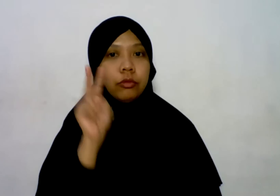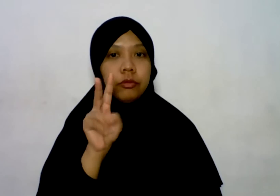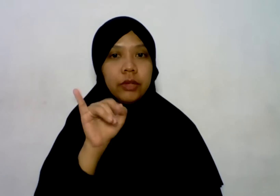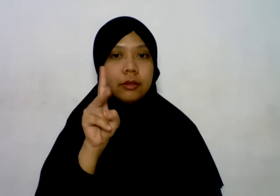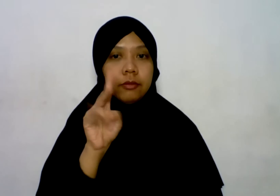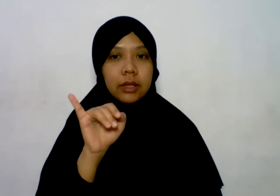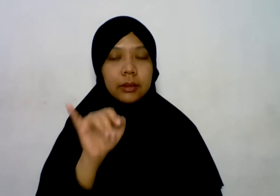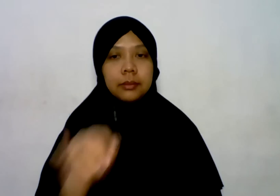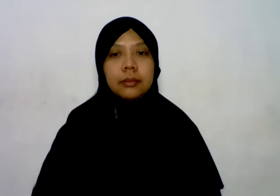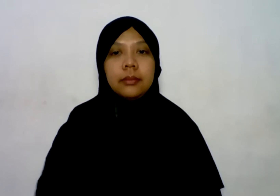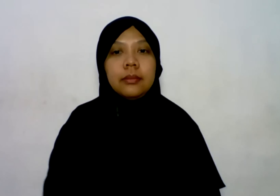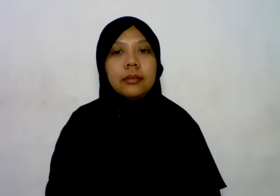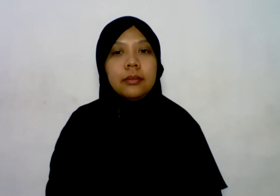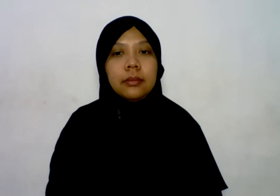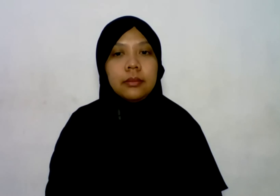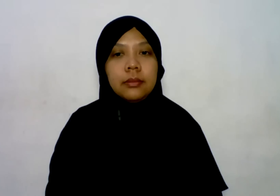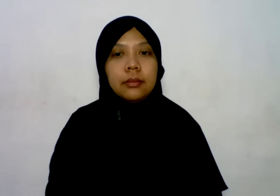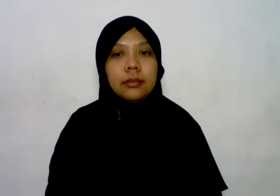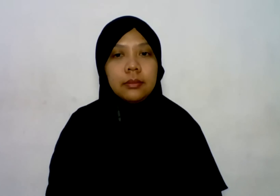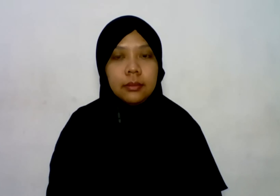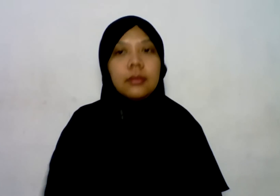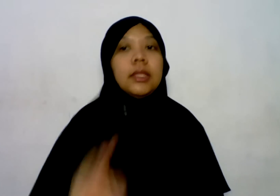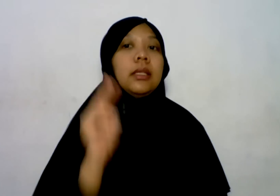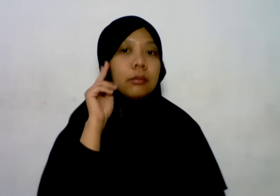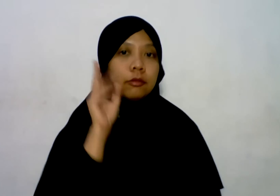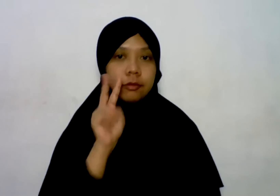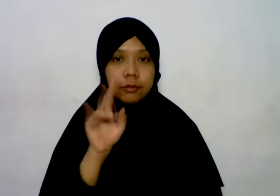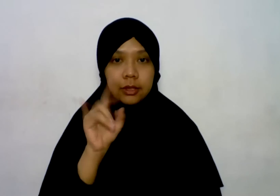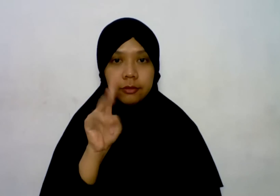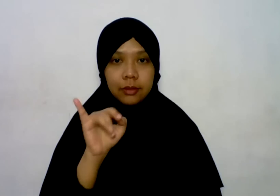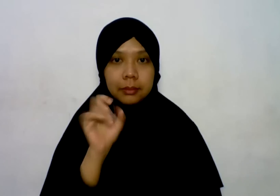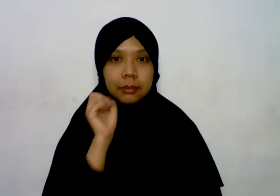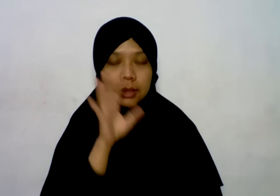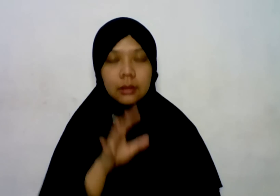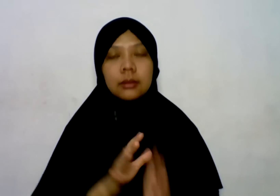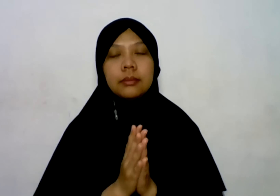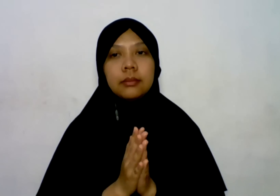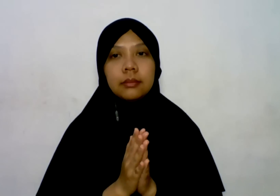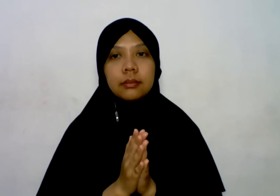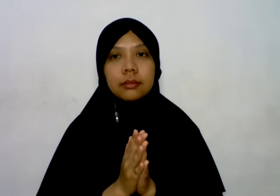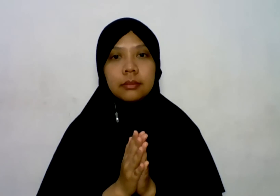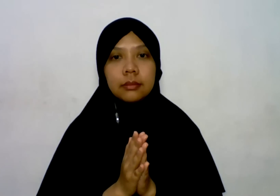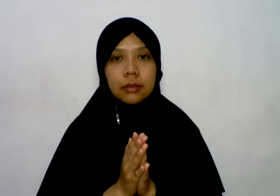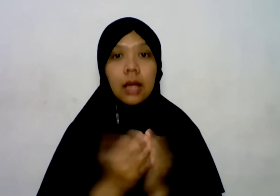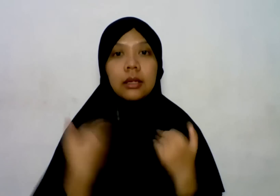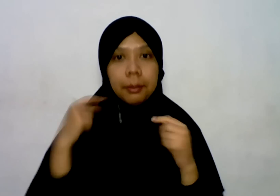Yeah, I just want to add some points actually. Some question in relate to the